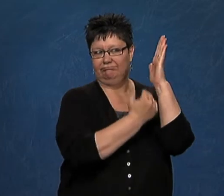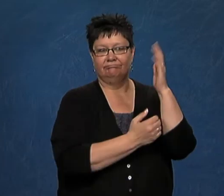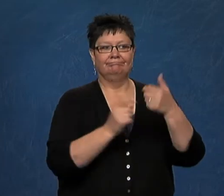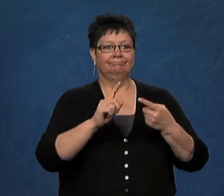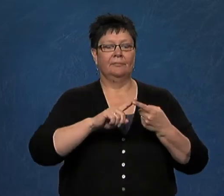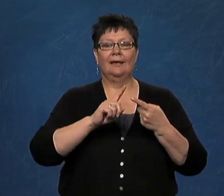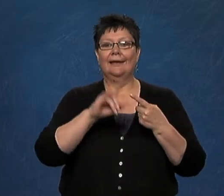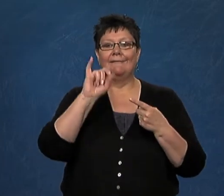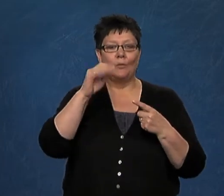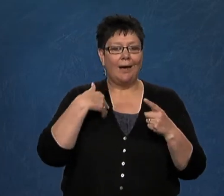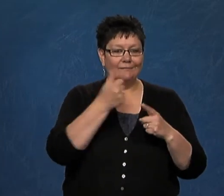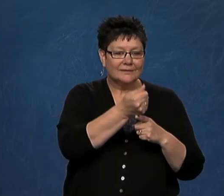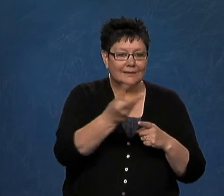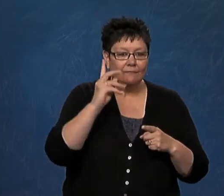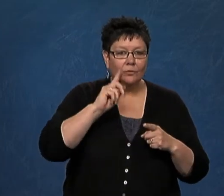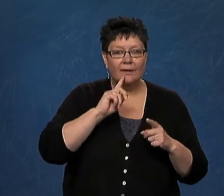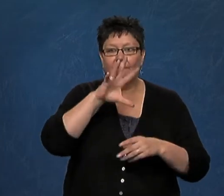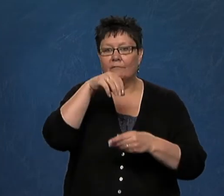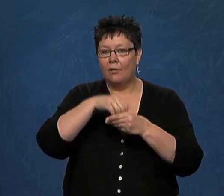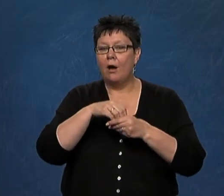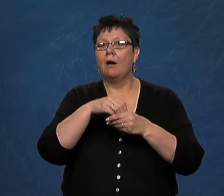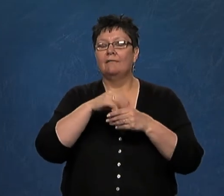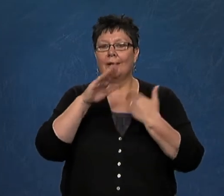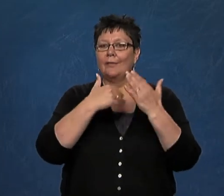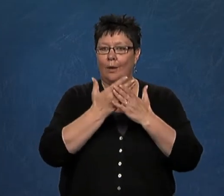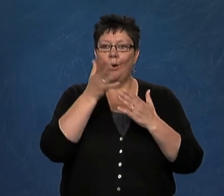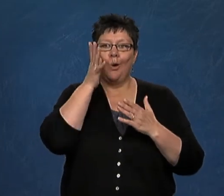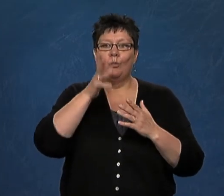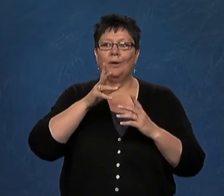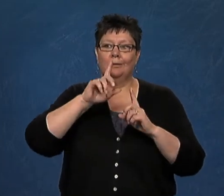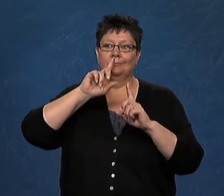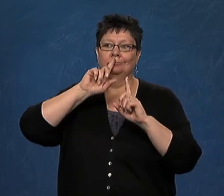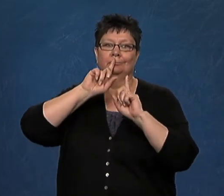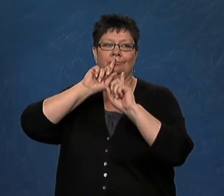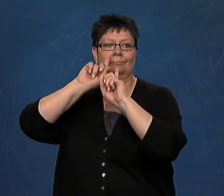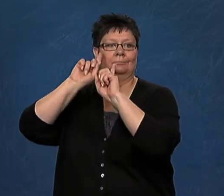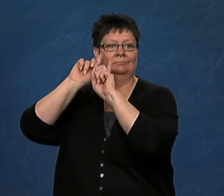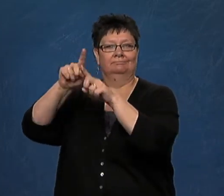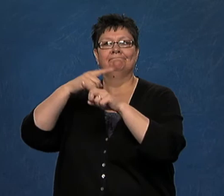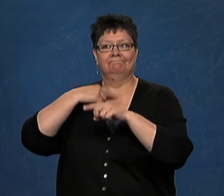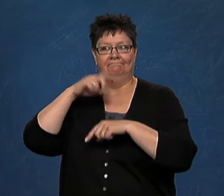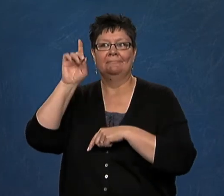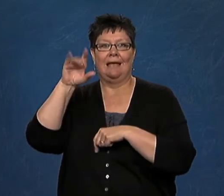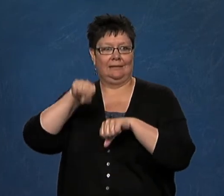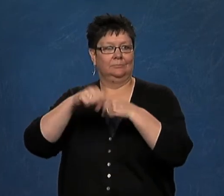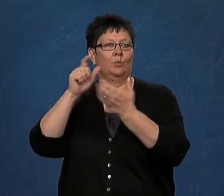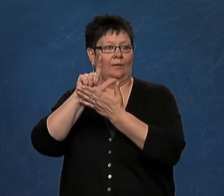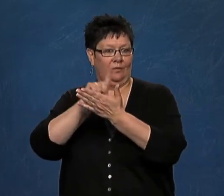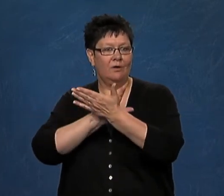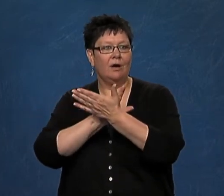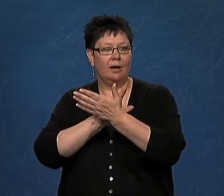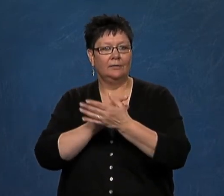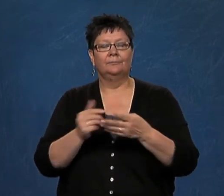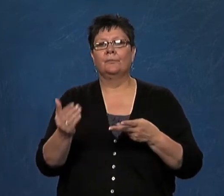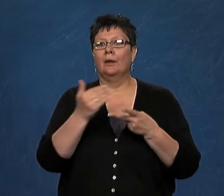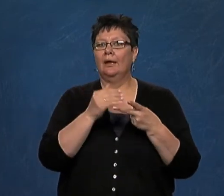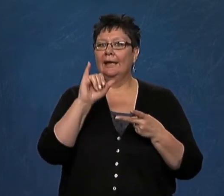VRI in various cases. One being if there's several deaf people, if someone's going to say